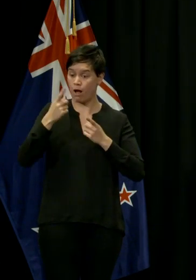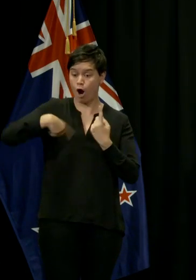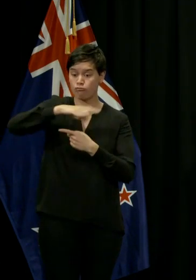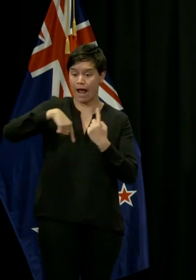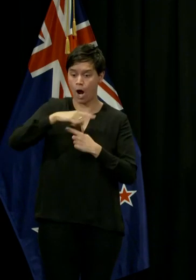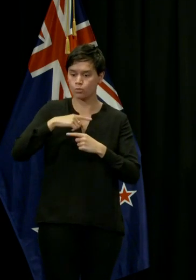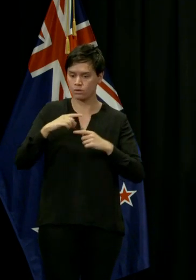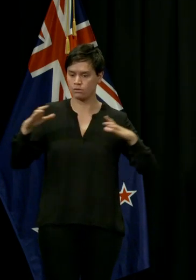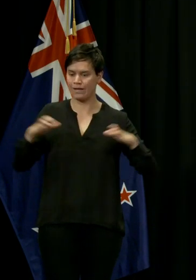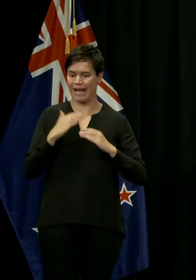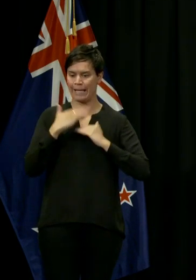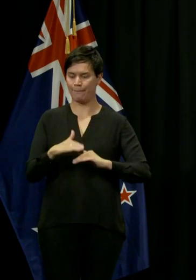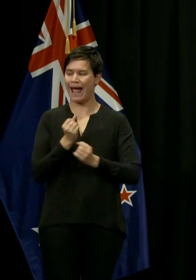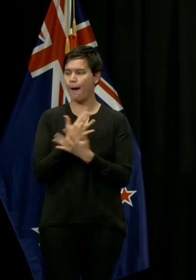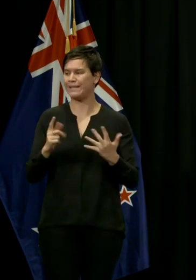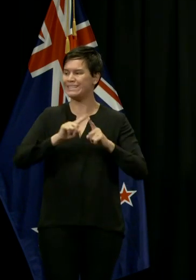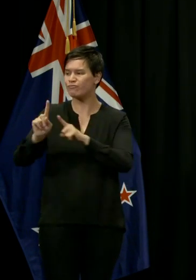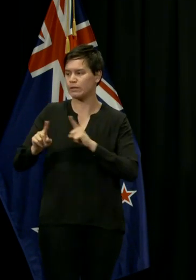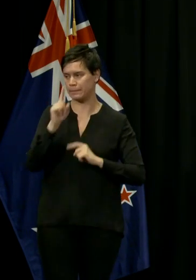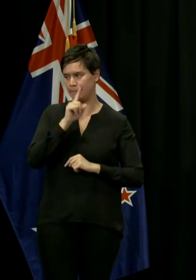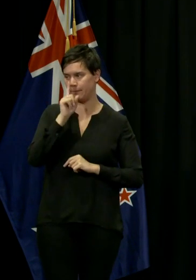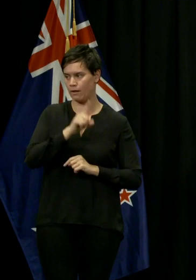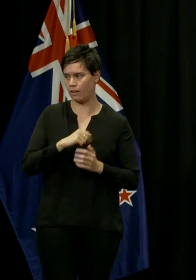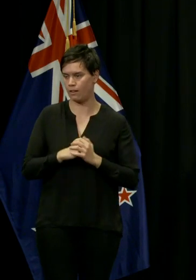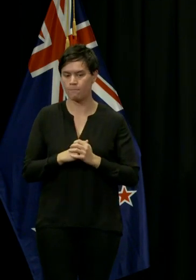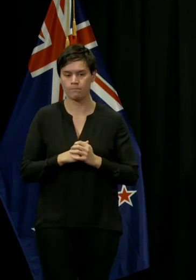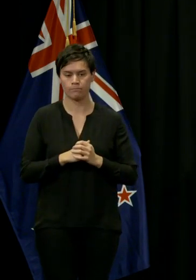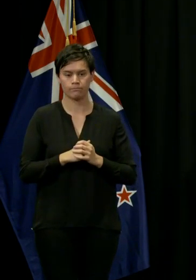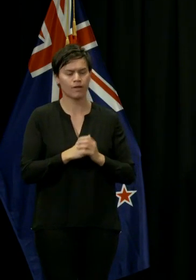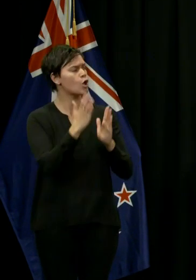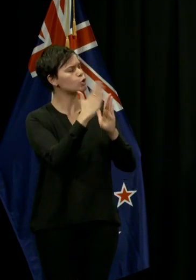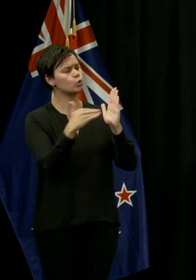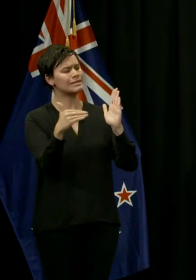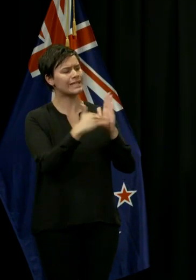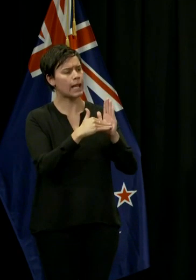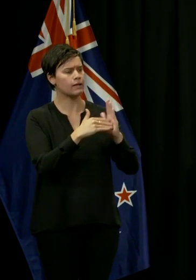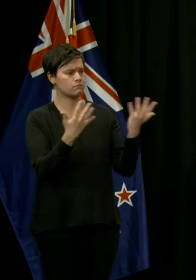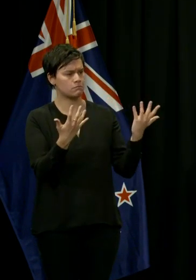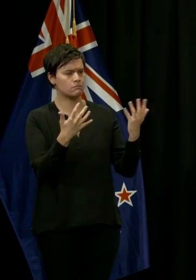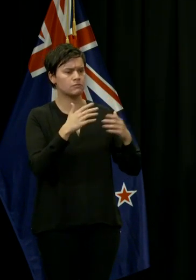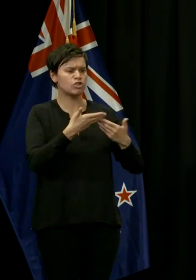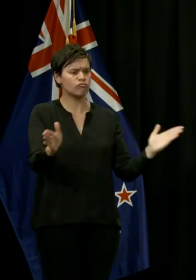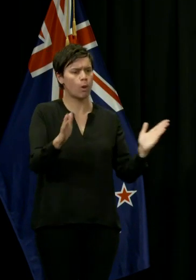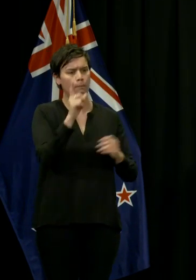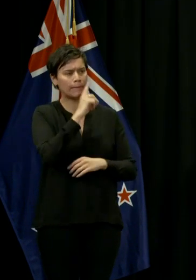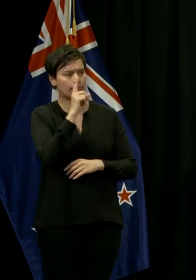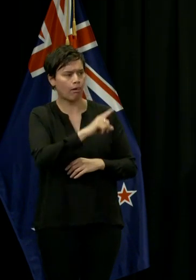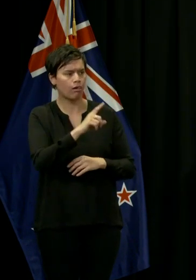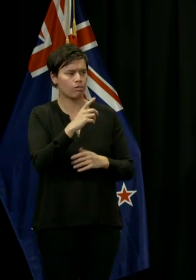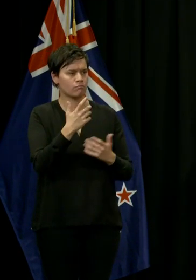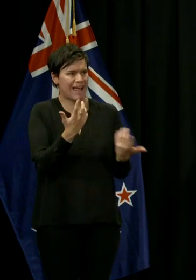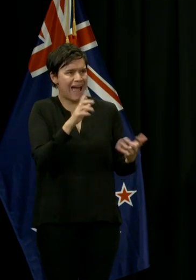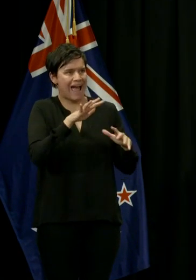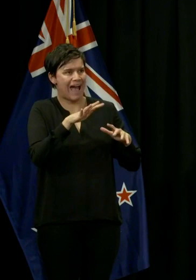it be enforced? How easy will it be for the New Zealand public to be tested? Well, testing obviously is already at rates